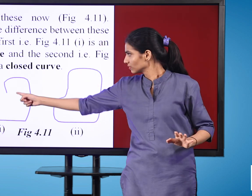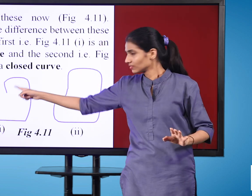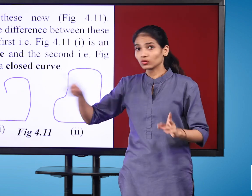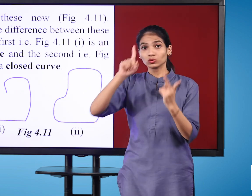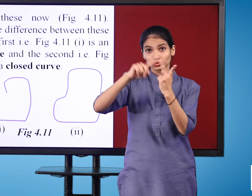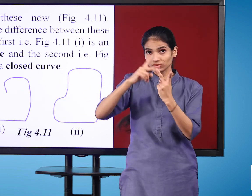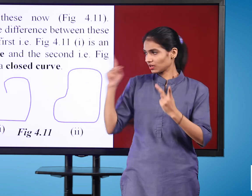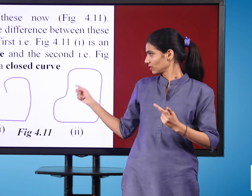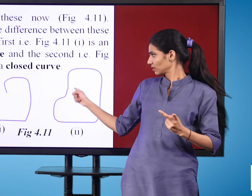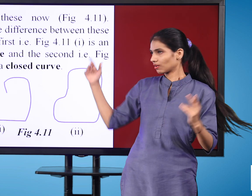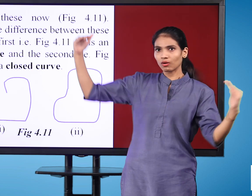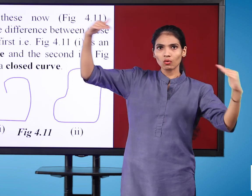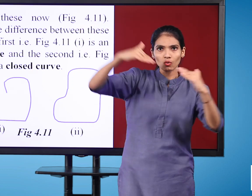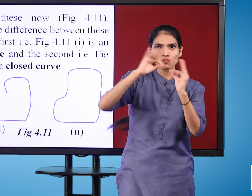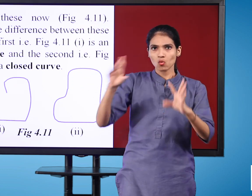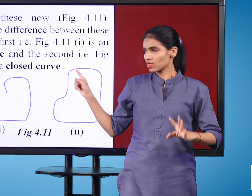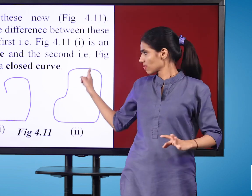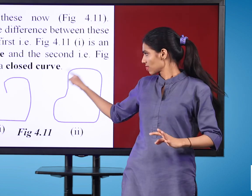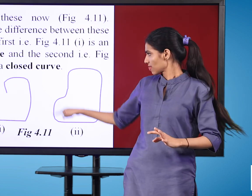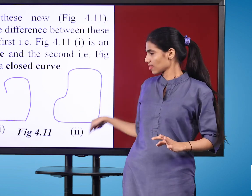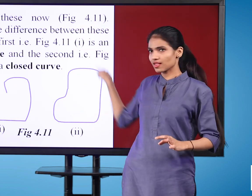the difference between these two?